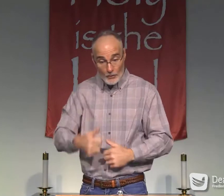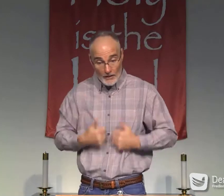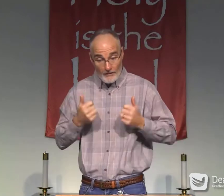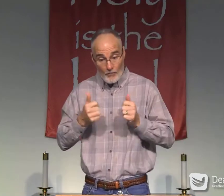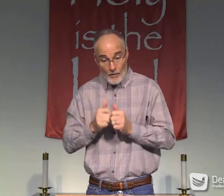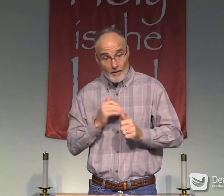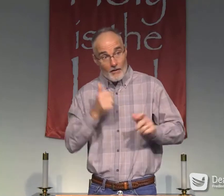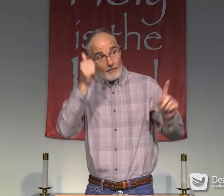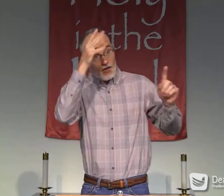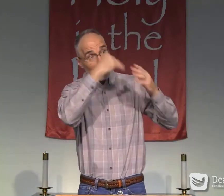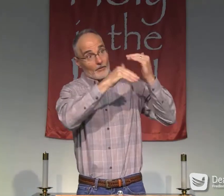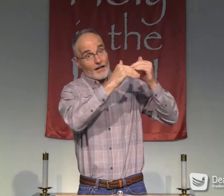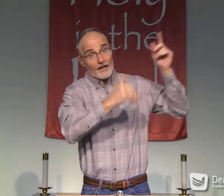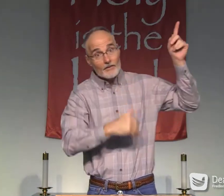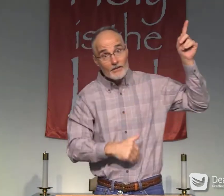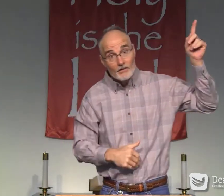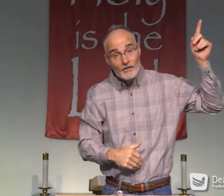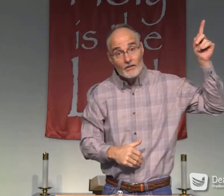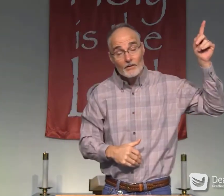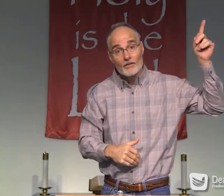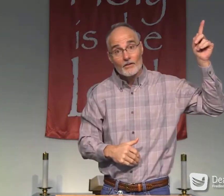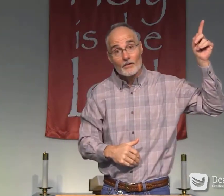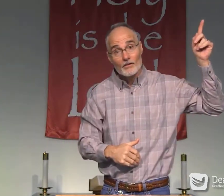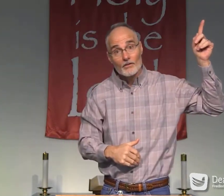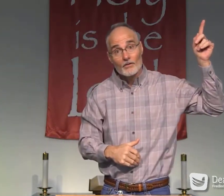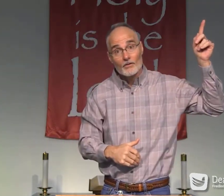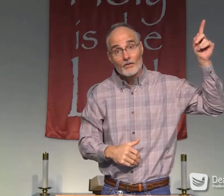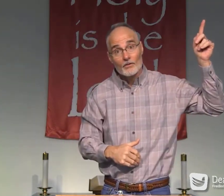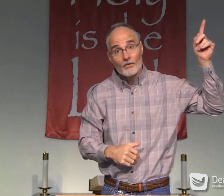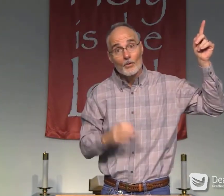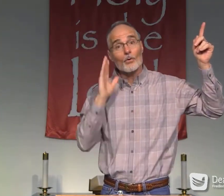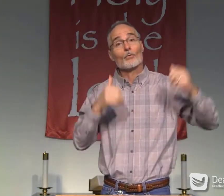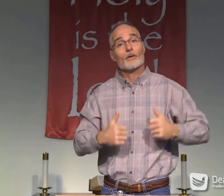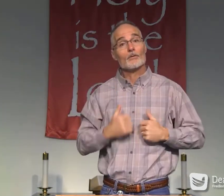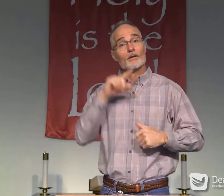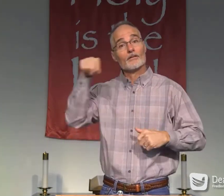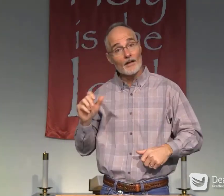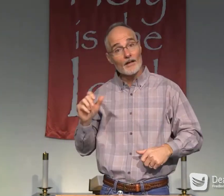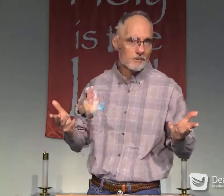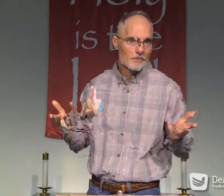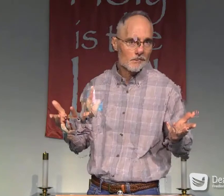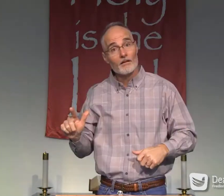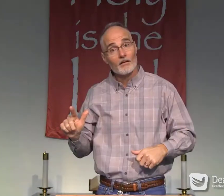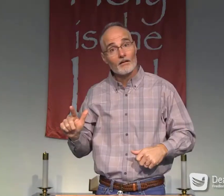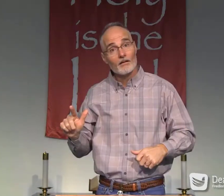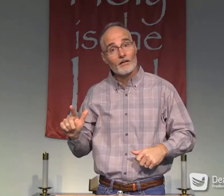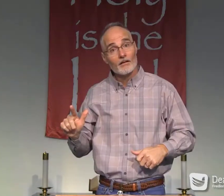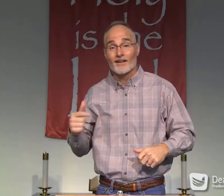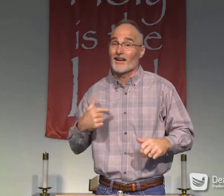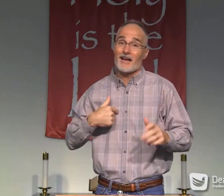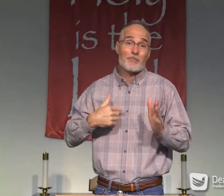for eternity. So the question, of course, then is, will you live with God the Father in heaven, or will you live in